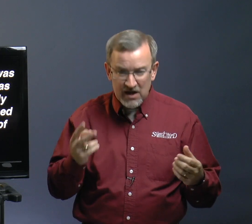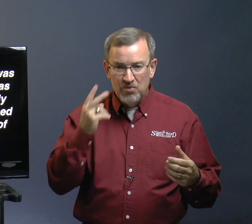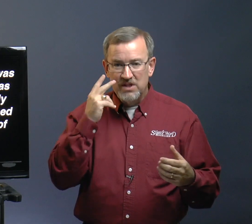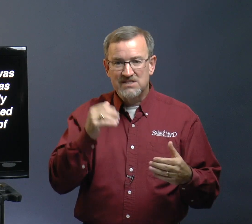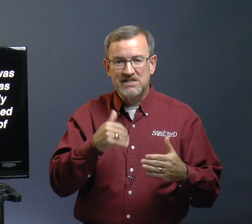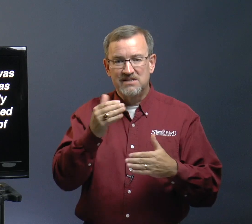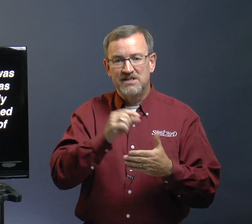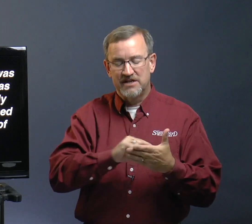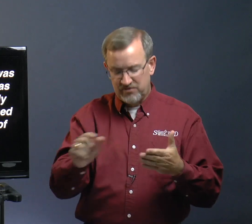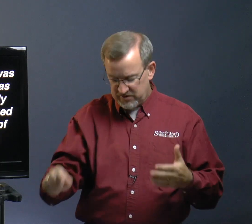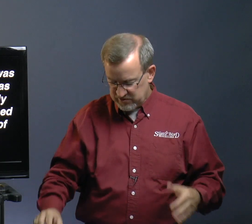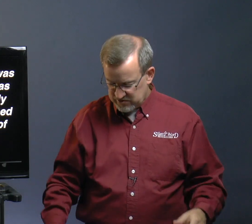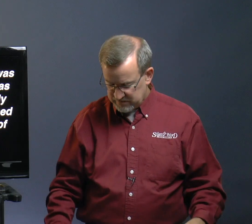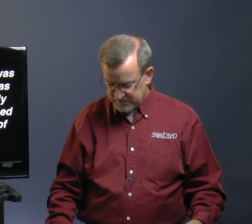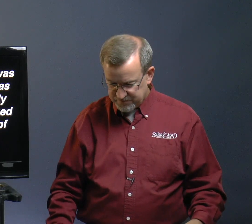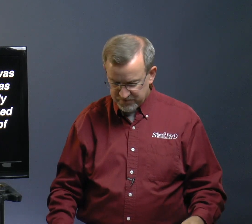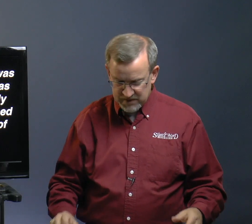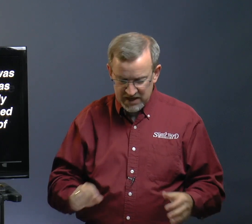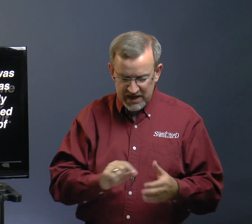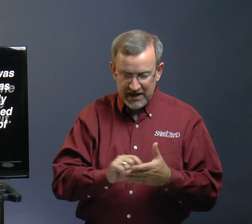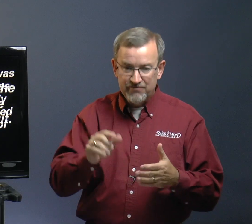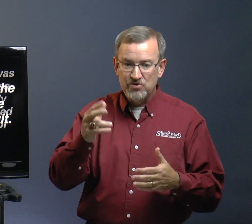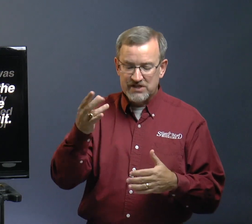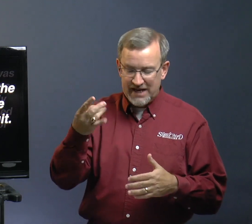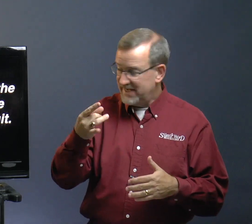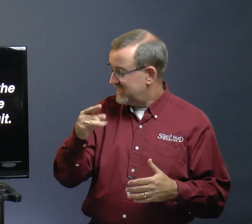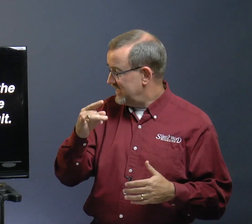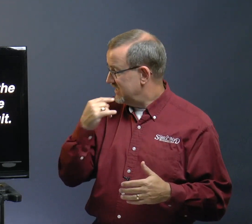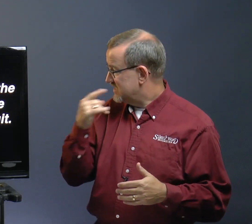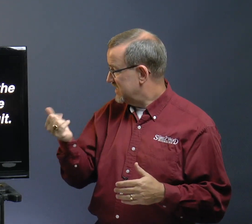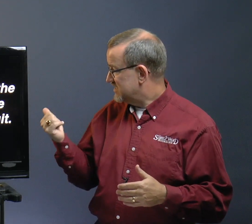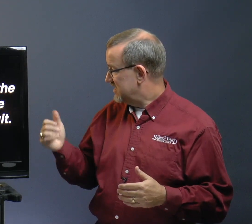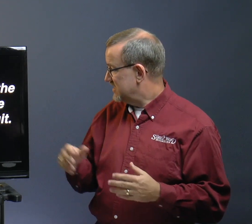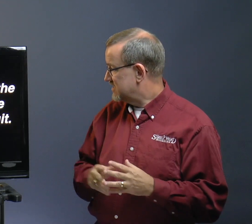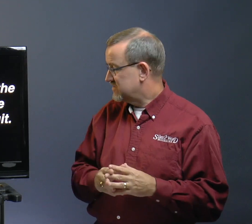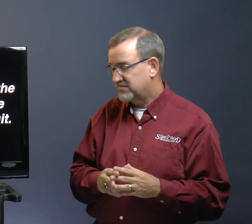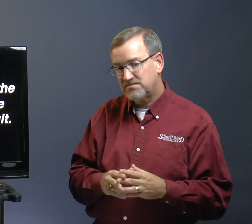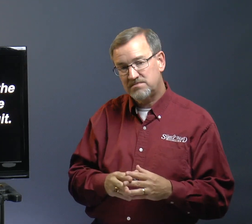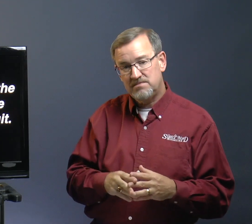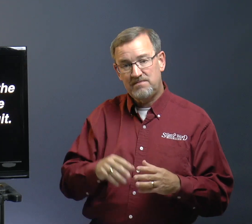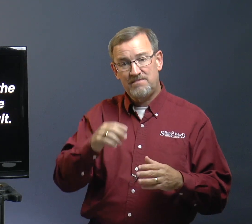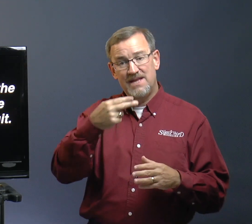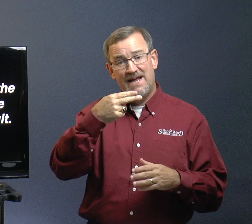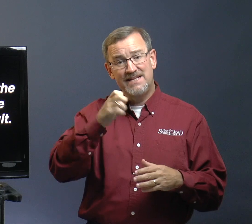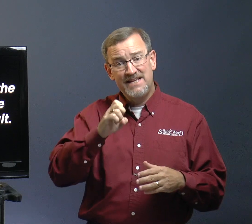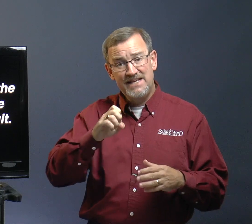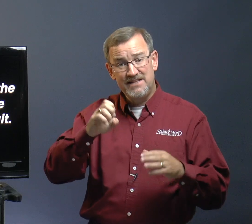Well, let's see the next verse. In verse 18, it says this, "And he," that